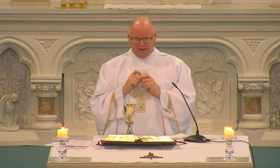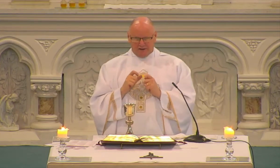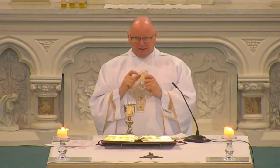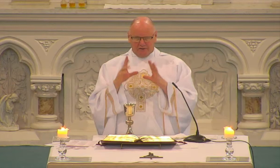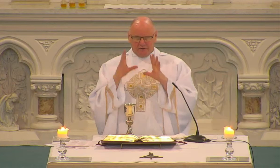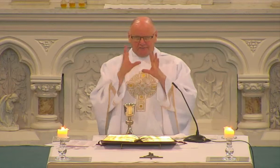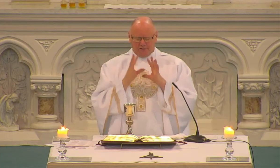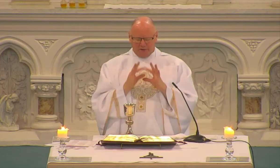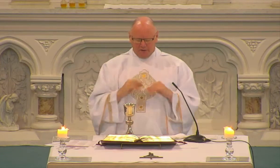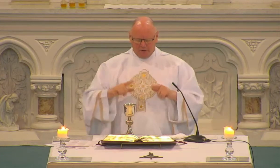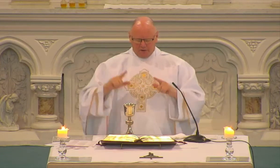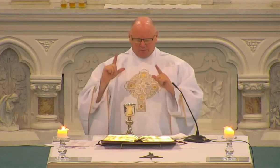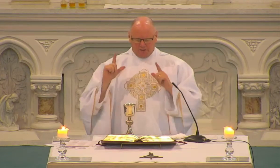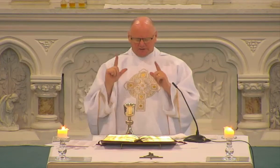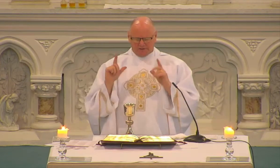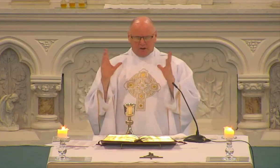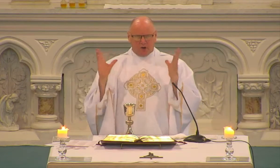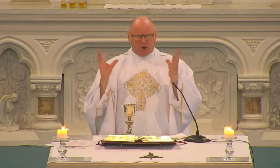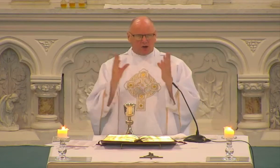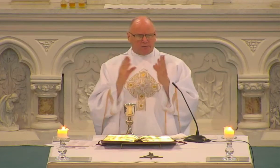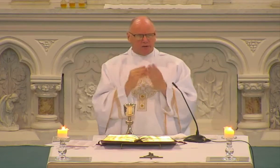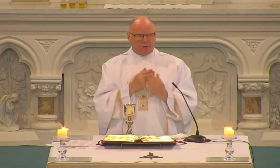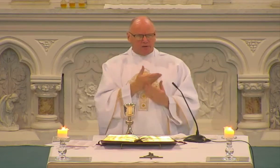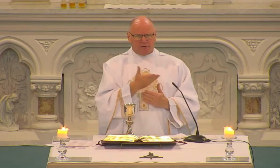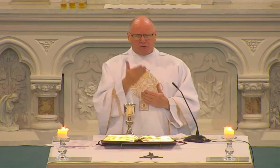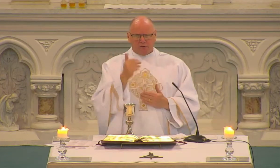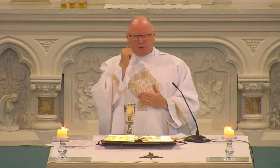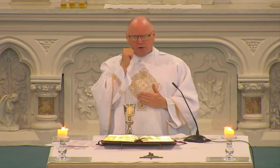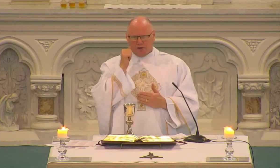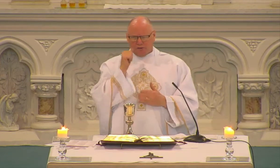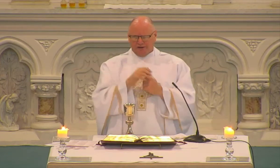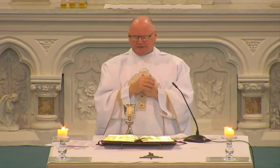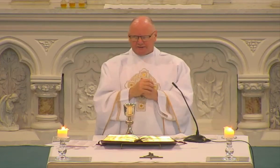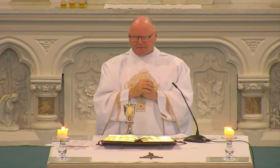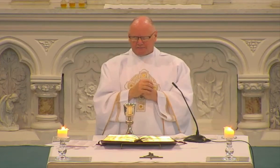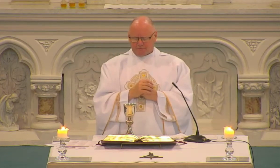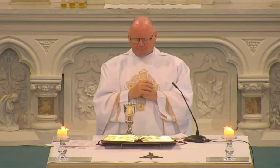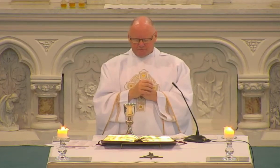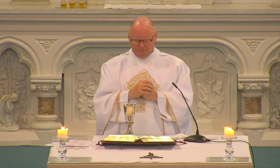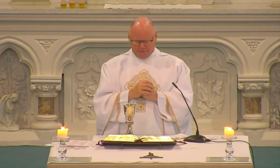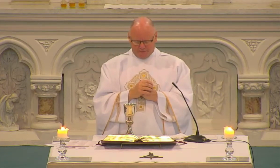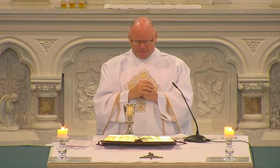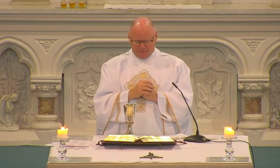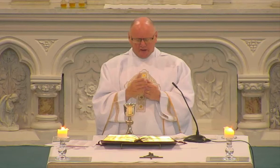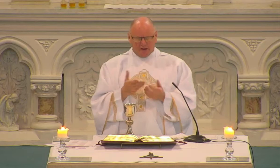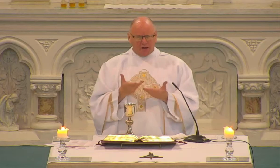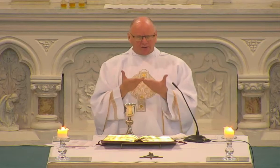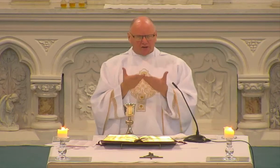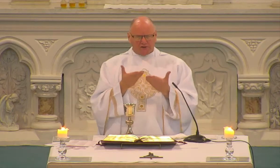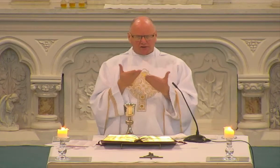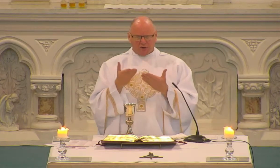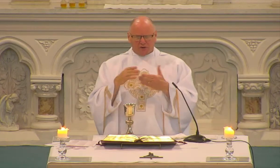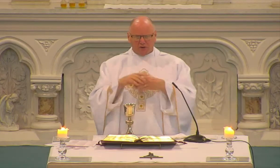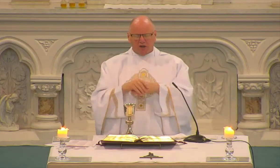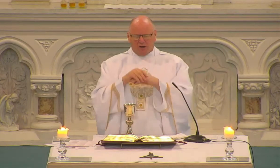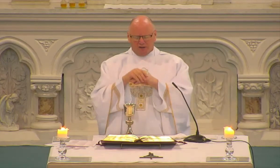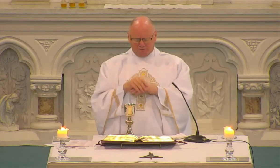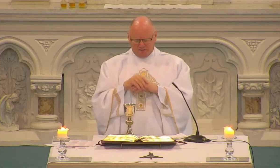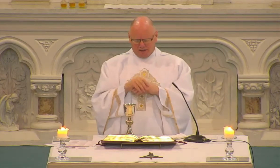ever. The peace of the Lord be with you always. Let us offer each other a sign of